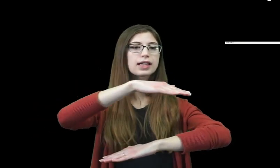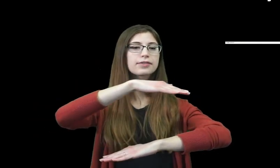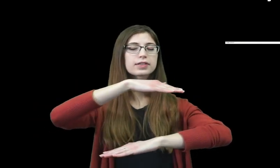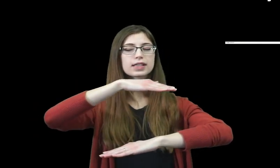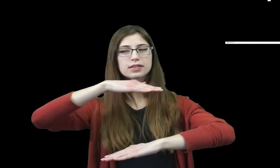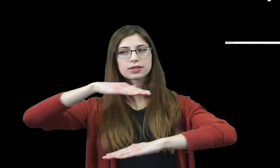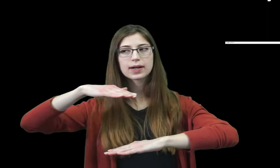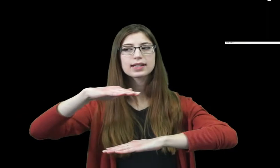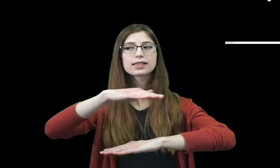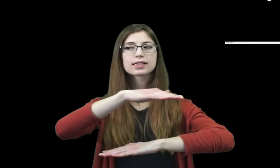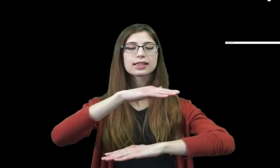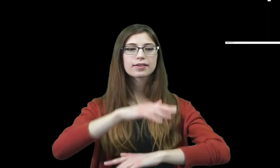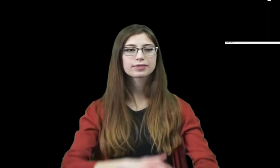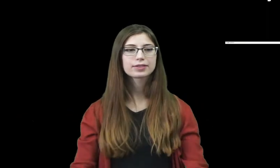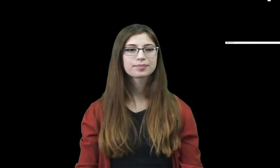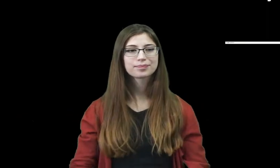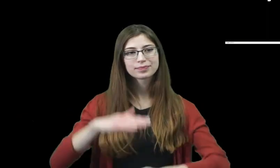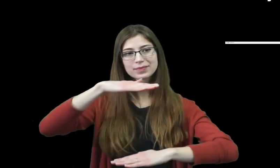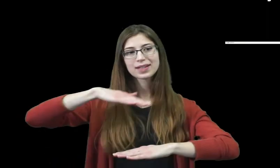left, then to the right, then to the left, above.